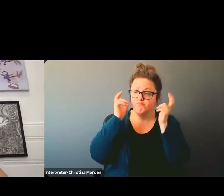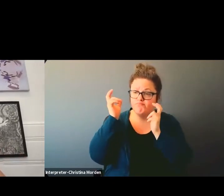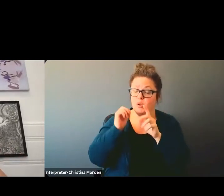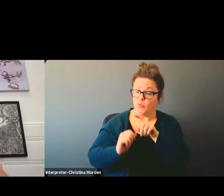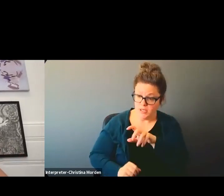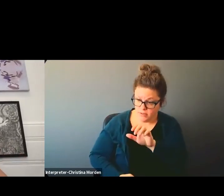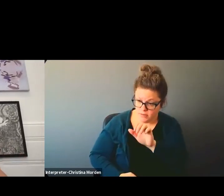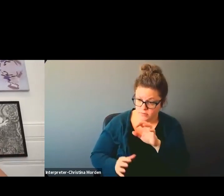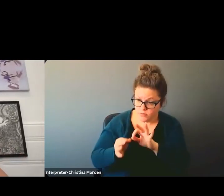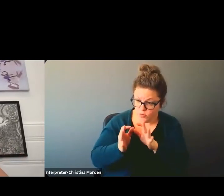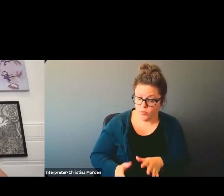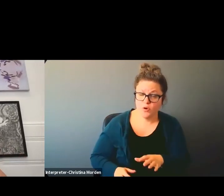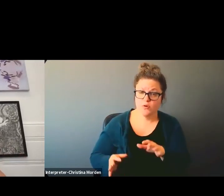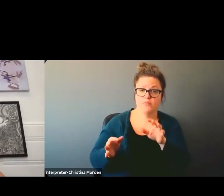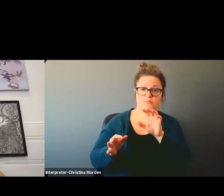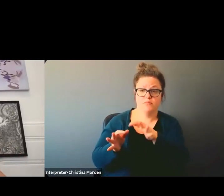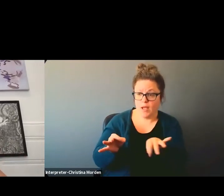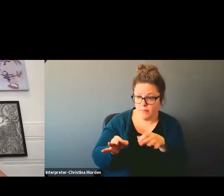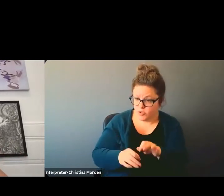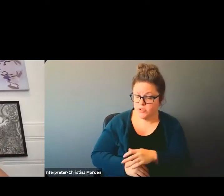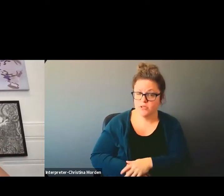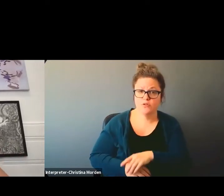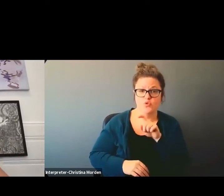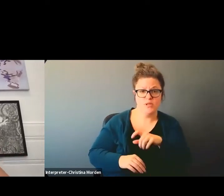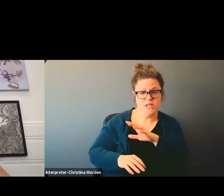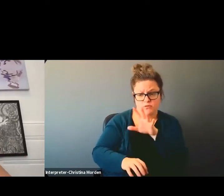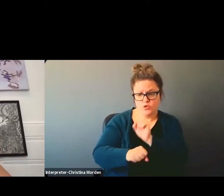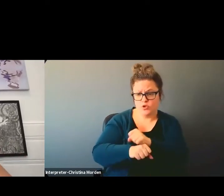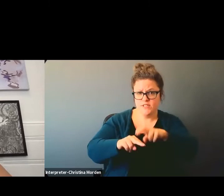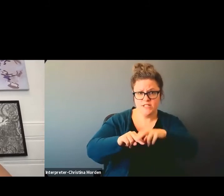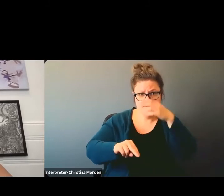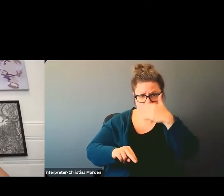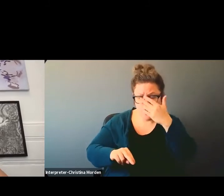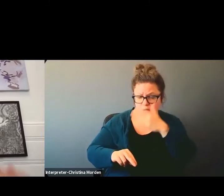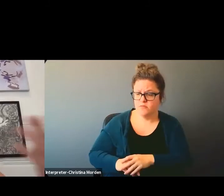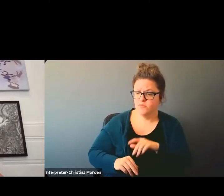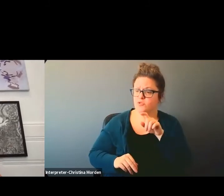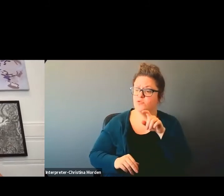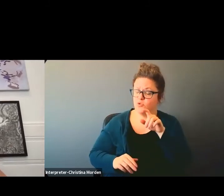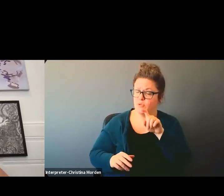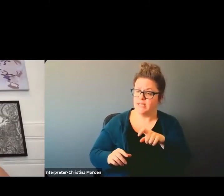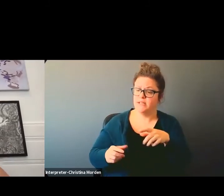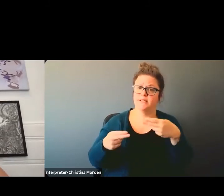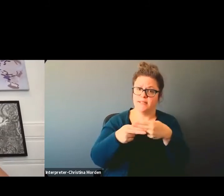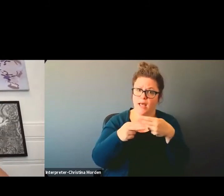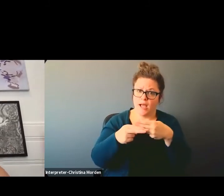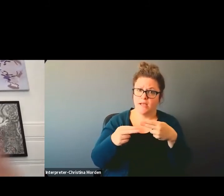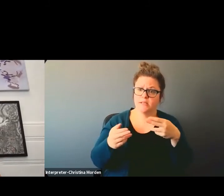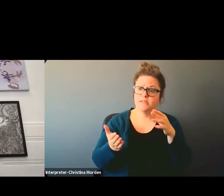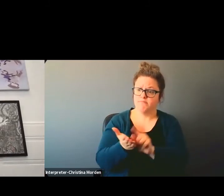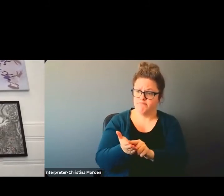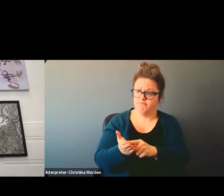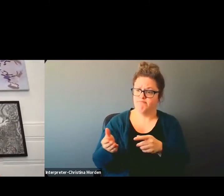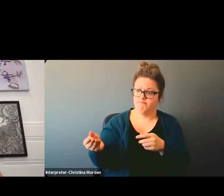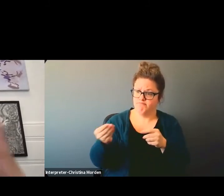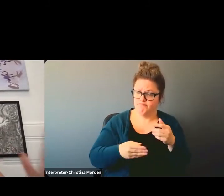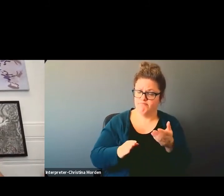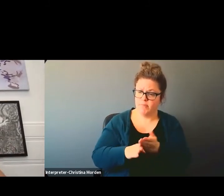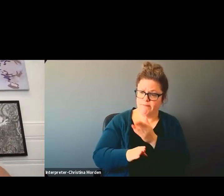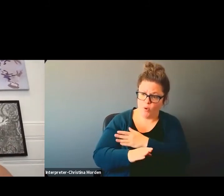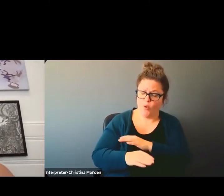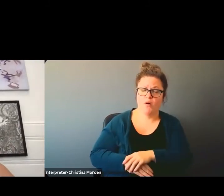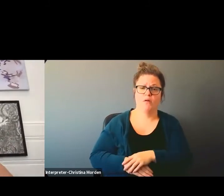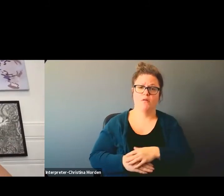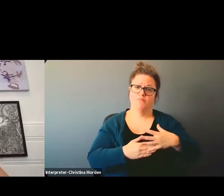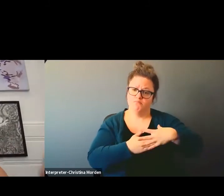captioning, reserves for the front seat, advanced copies of slides, wheelchair access, scent-free room,